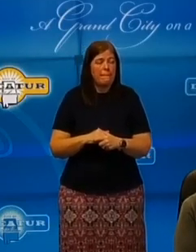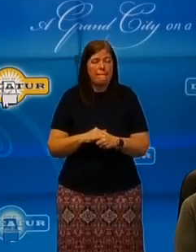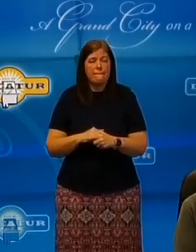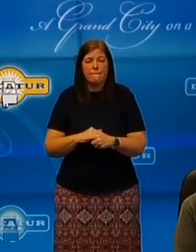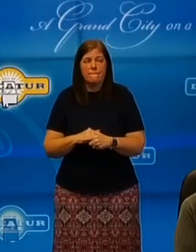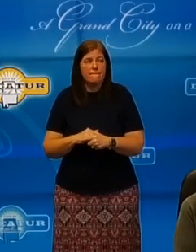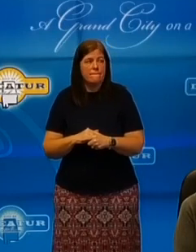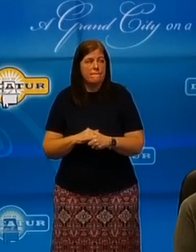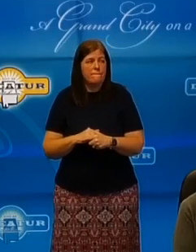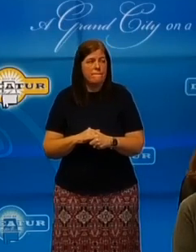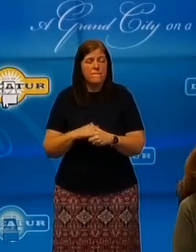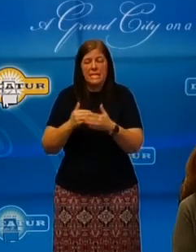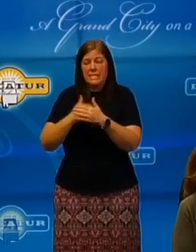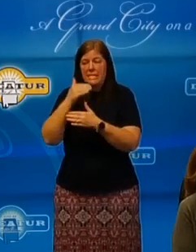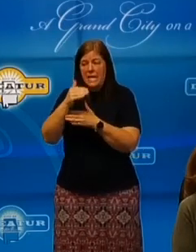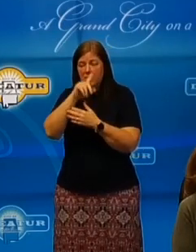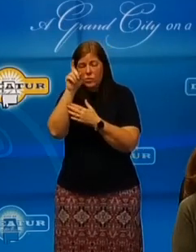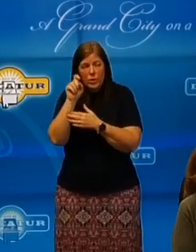Next question.